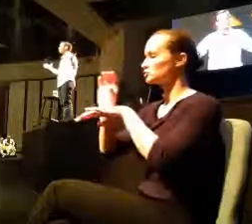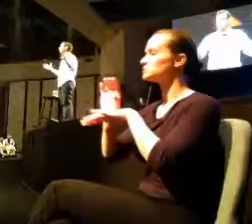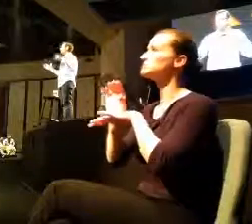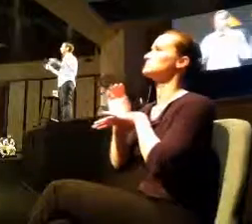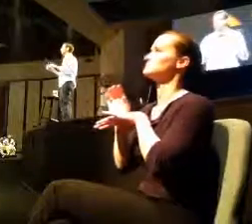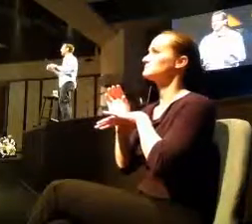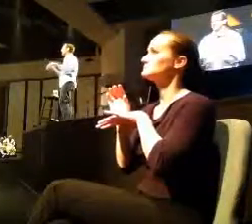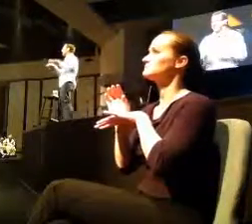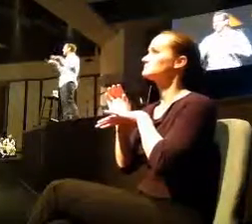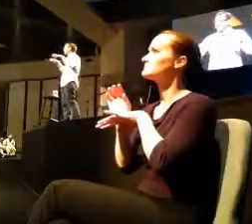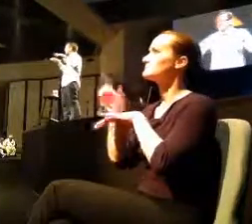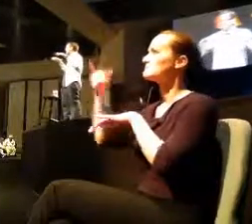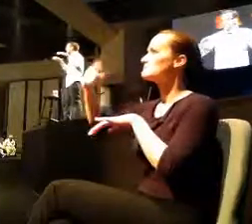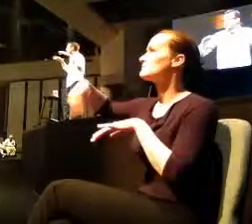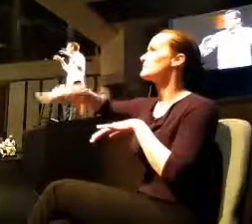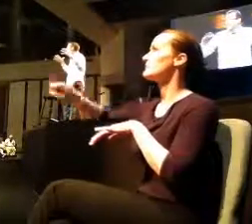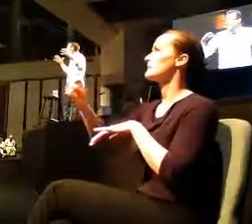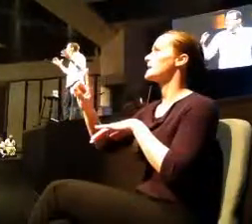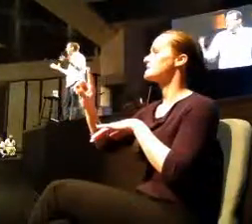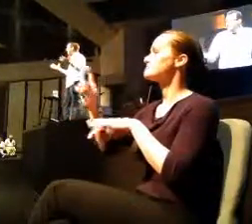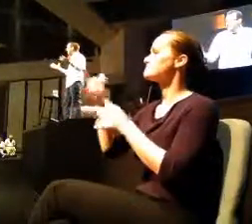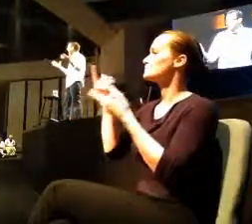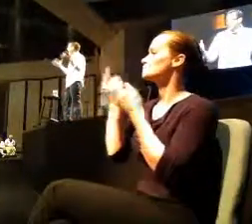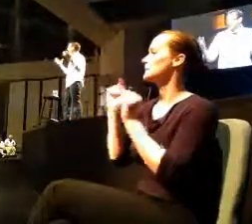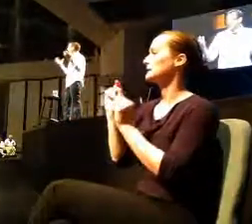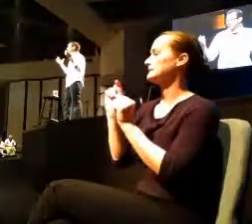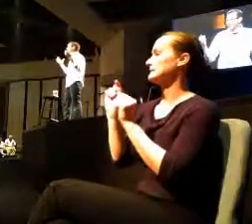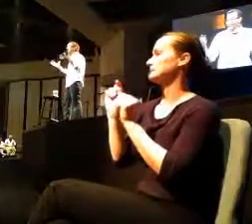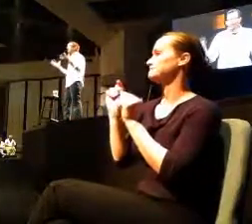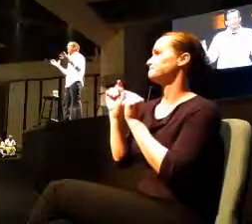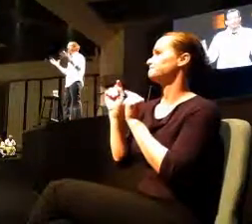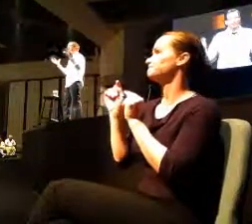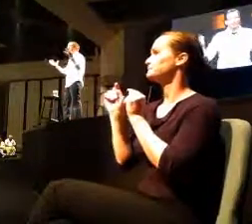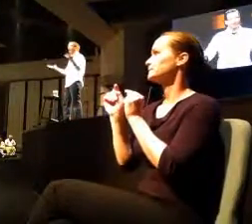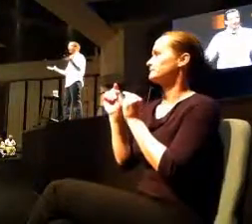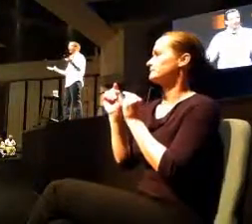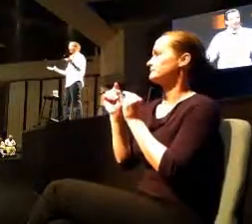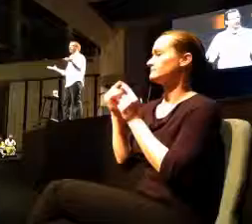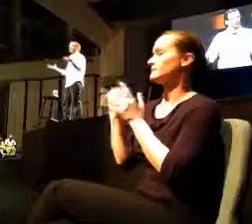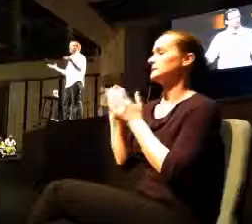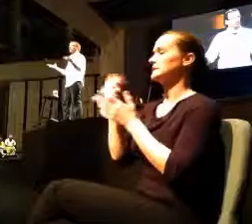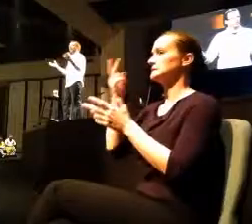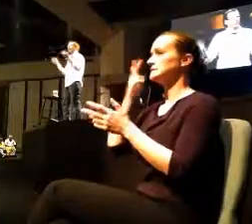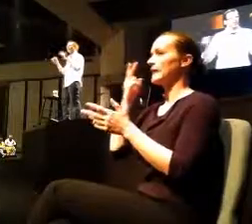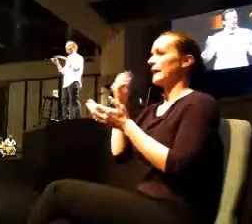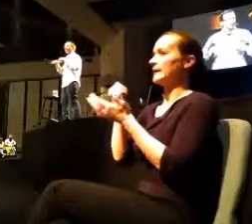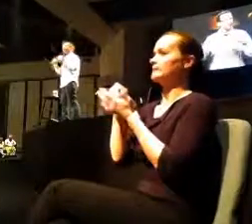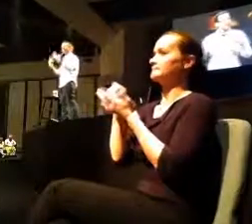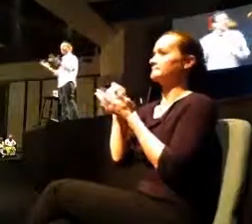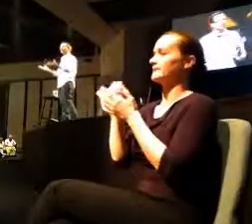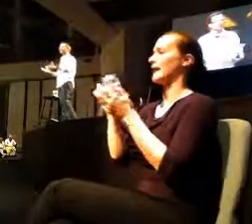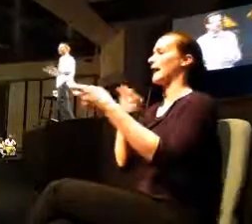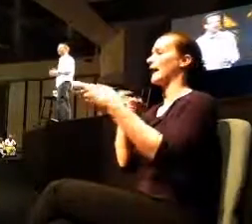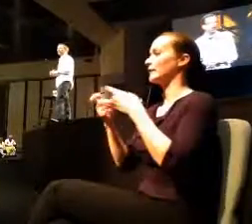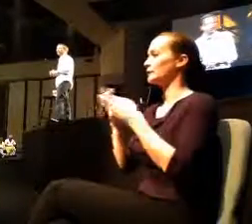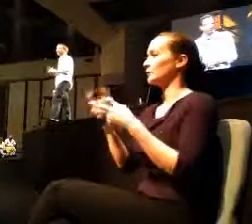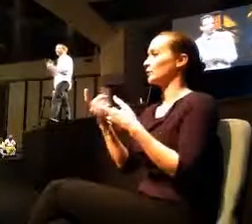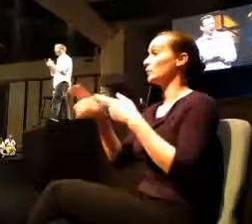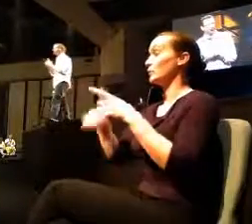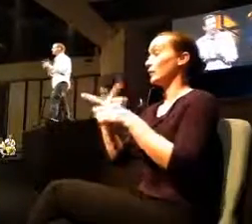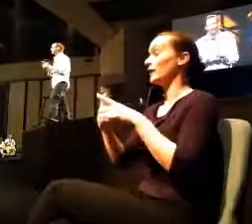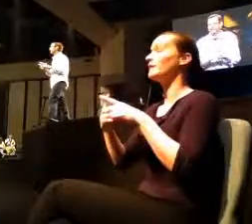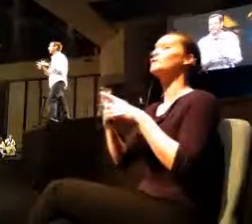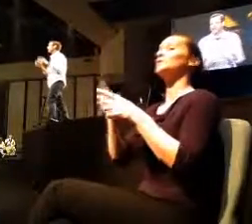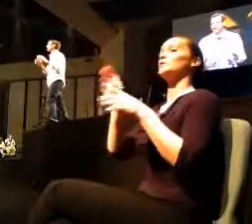in some ways is trying to navigate this upheaval in our culture. And you know, when upheavals occur in